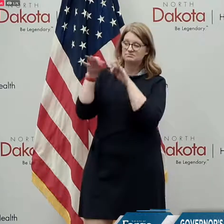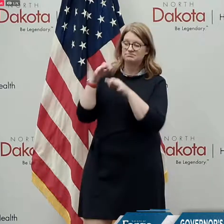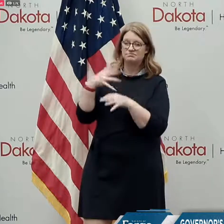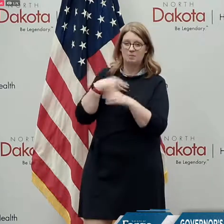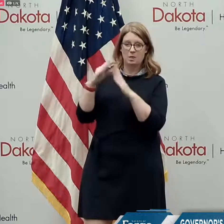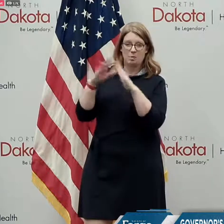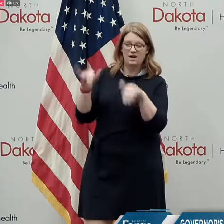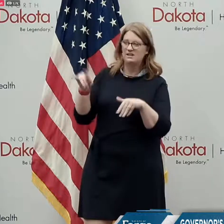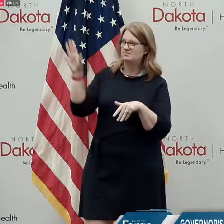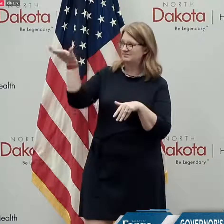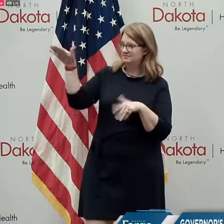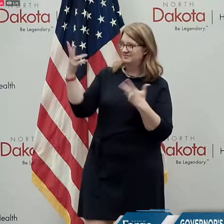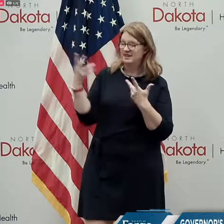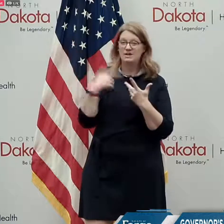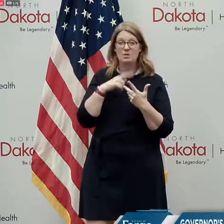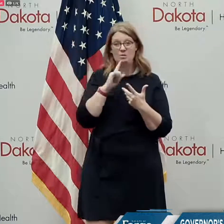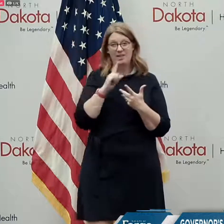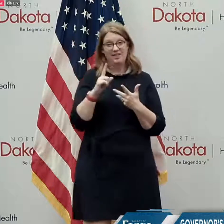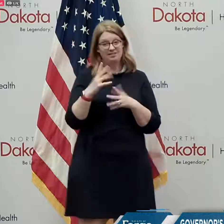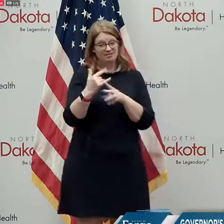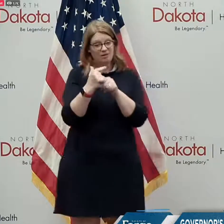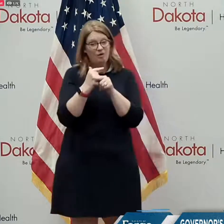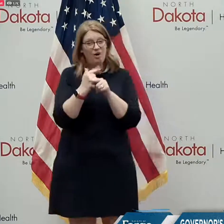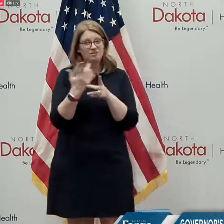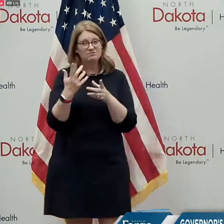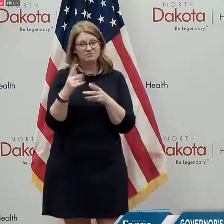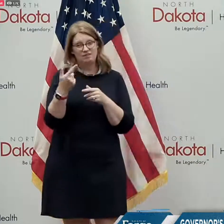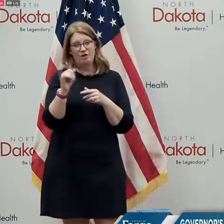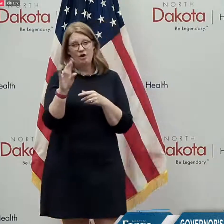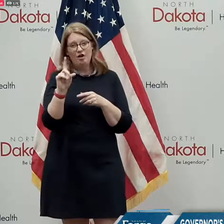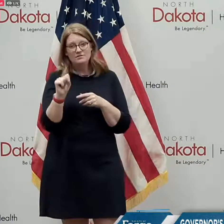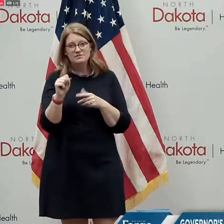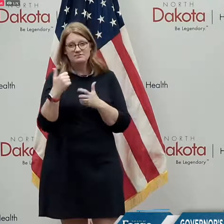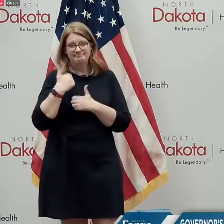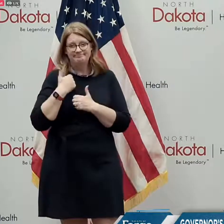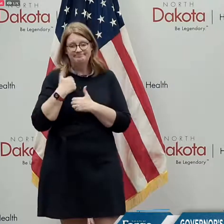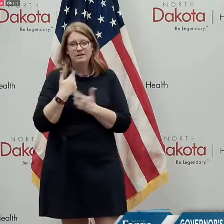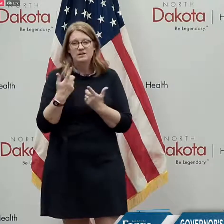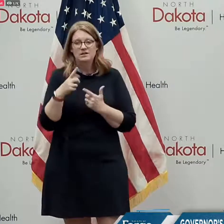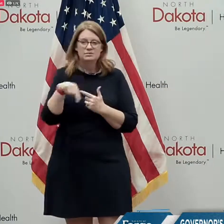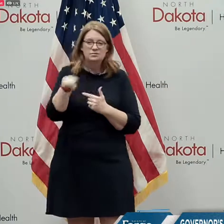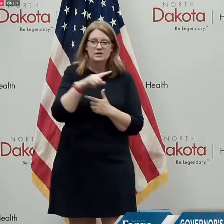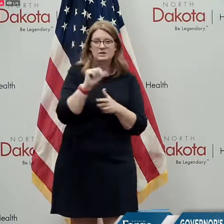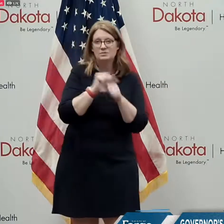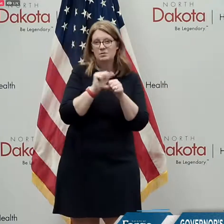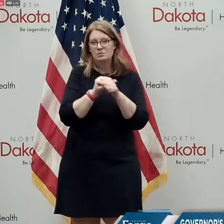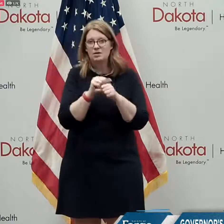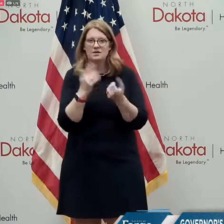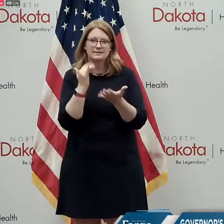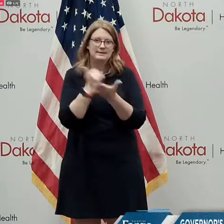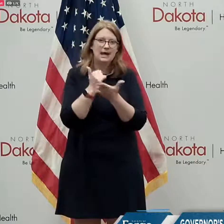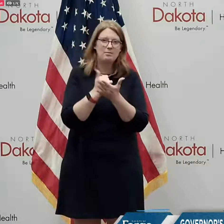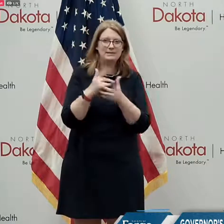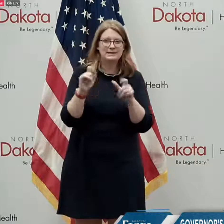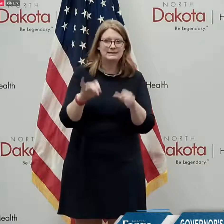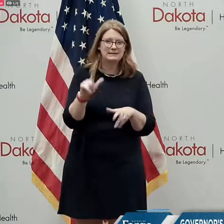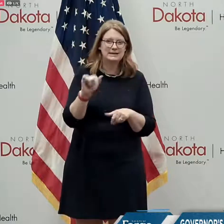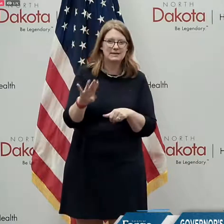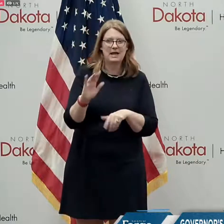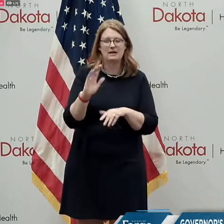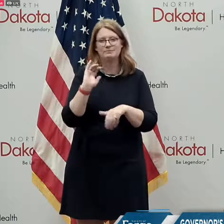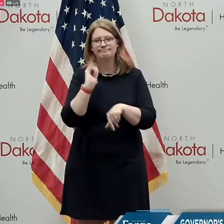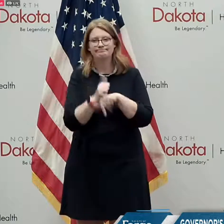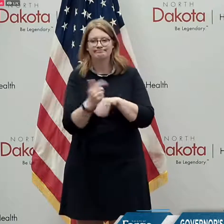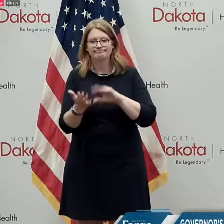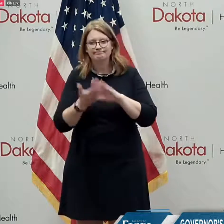the Guardsmen have been involved in all of the work that we're doing to keep our Department of Health testing lab going around the clock,